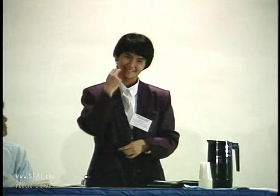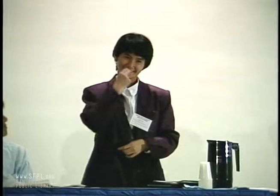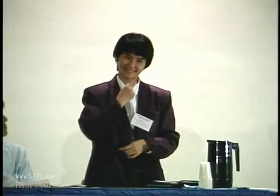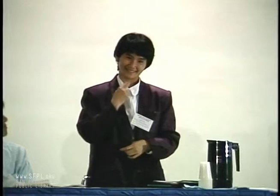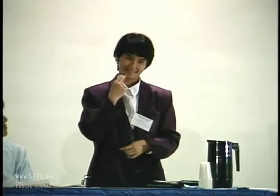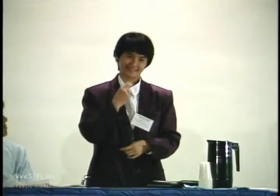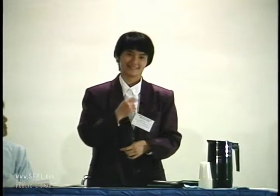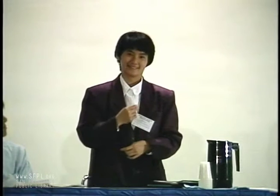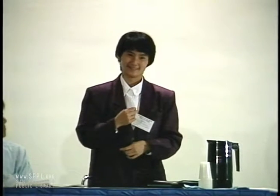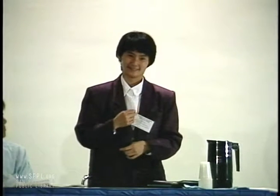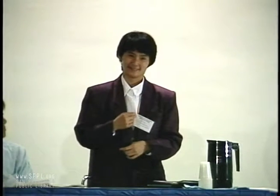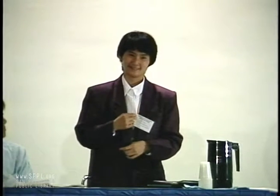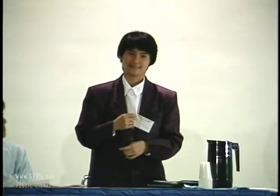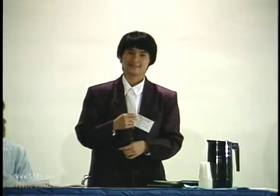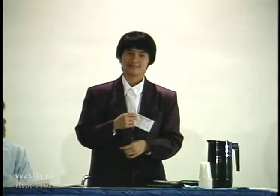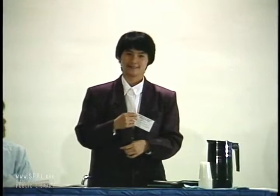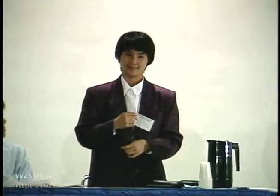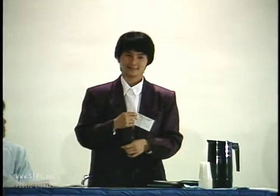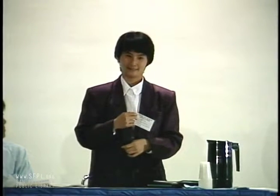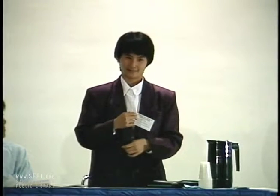But I did try very hard to lip read.